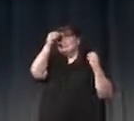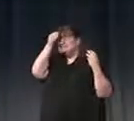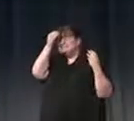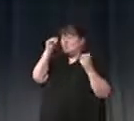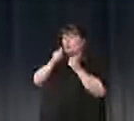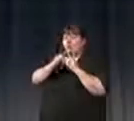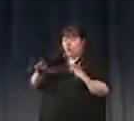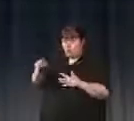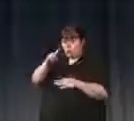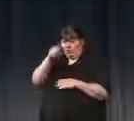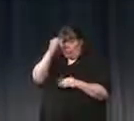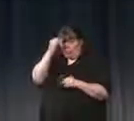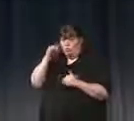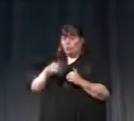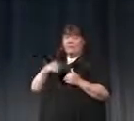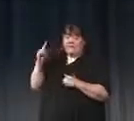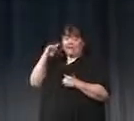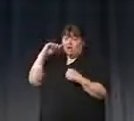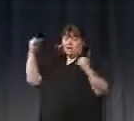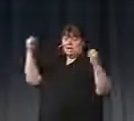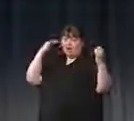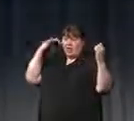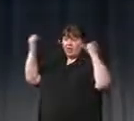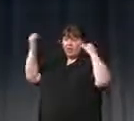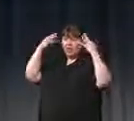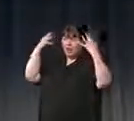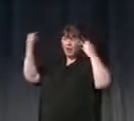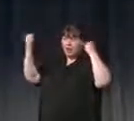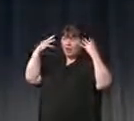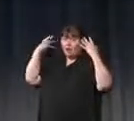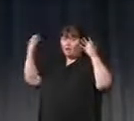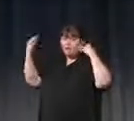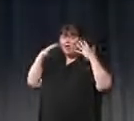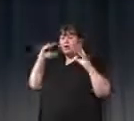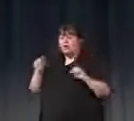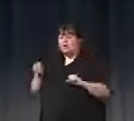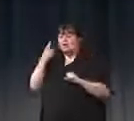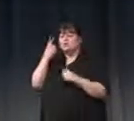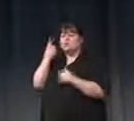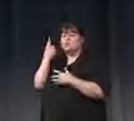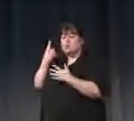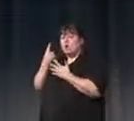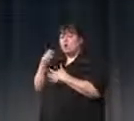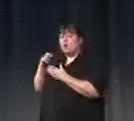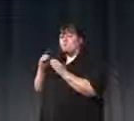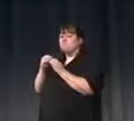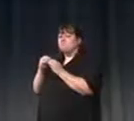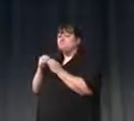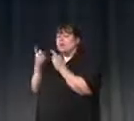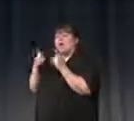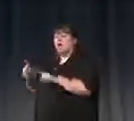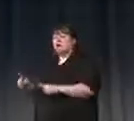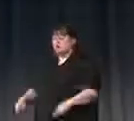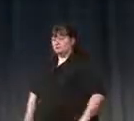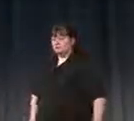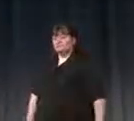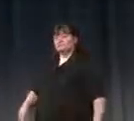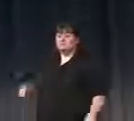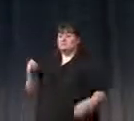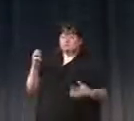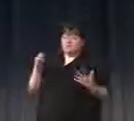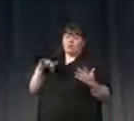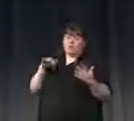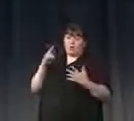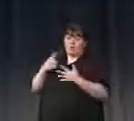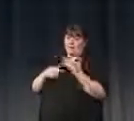thinking about it, when you get mixtures of sounds and you're able to understand what one or more of them might be. And so what